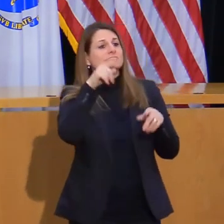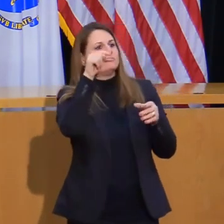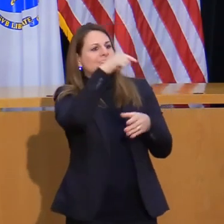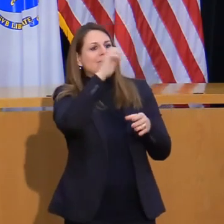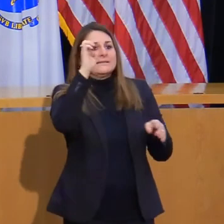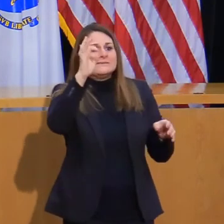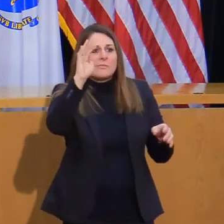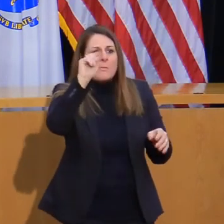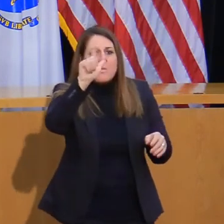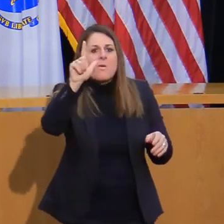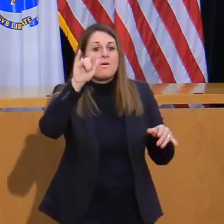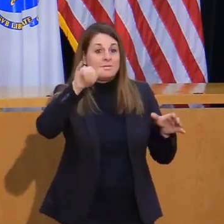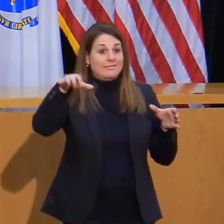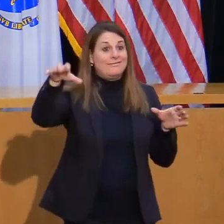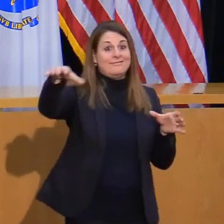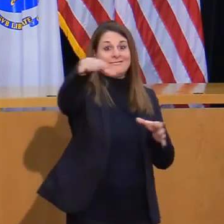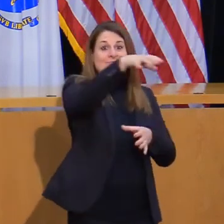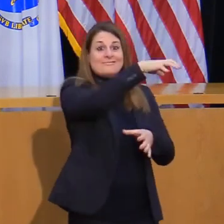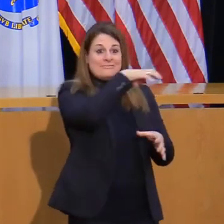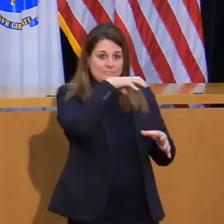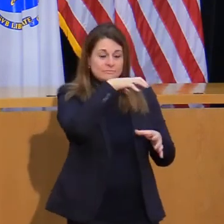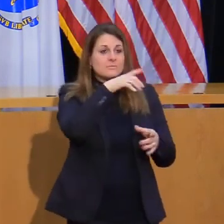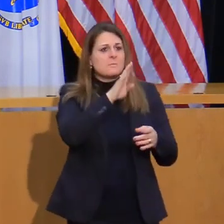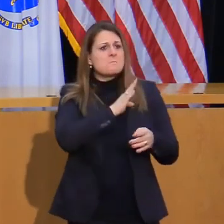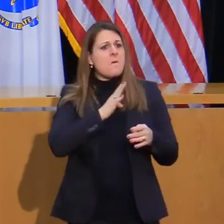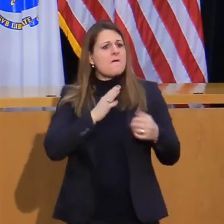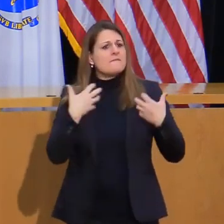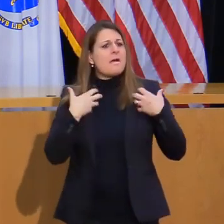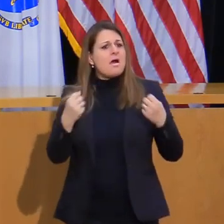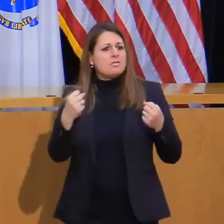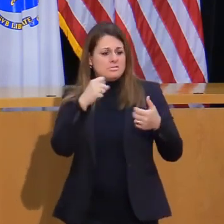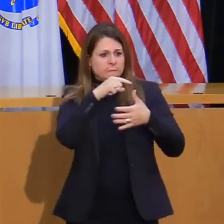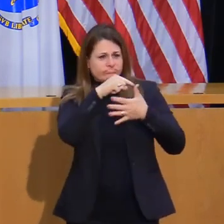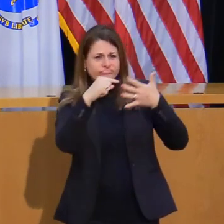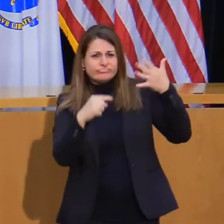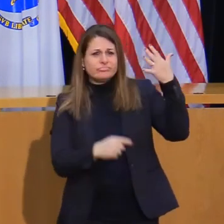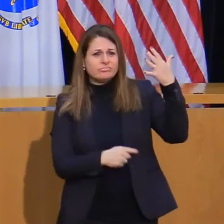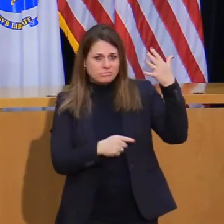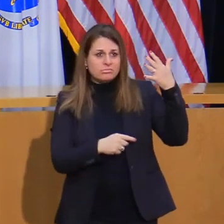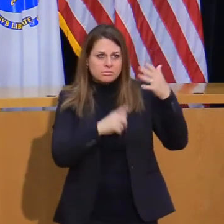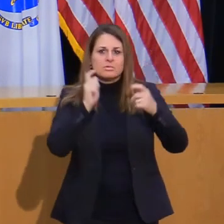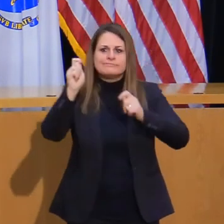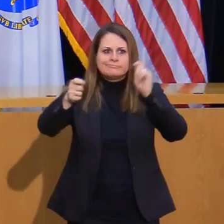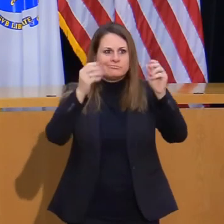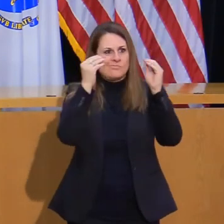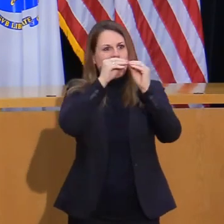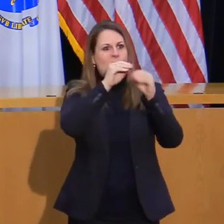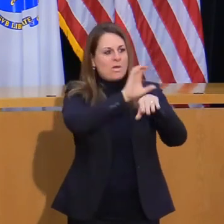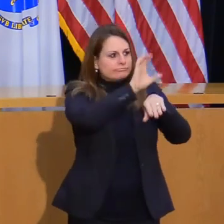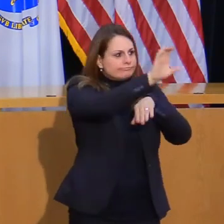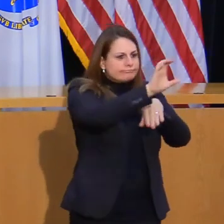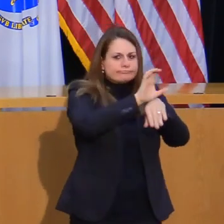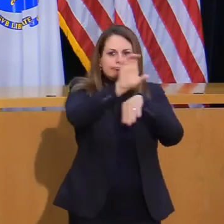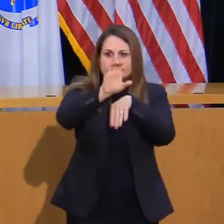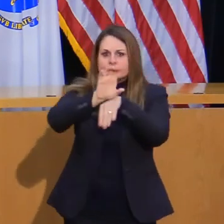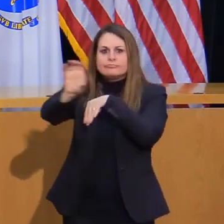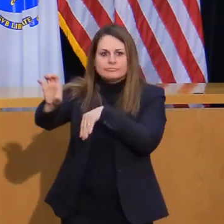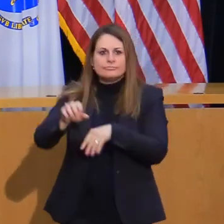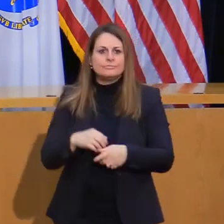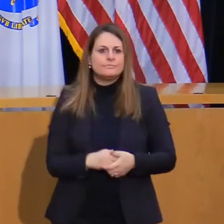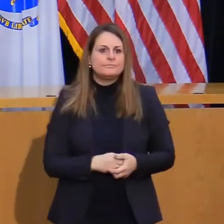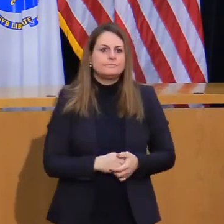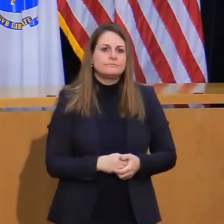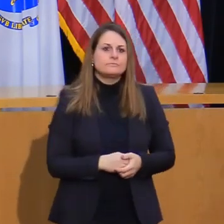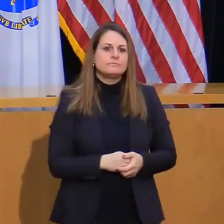received about 12,000 doses. Mobile clinics to support long-term care facilities, congregate care